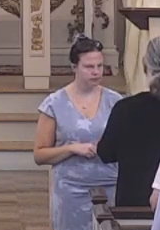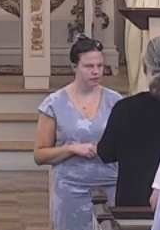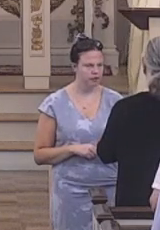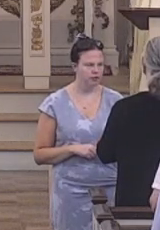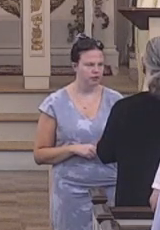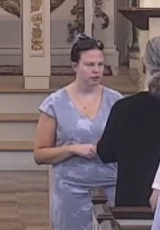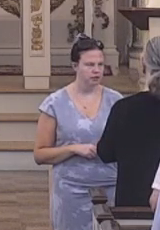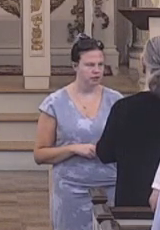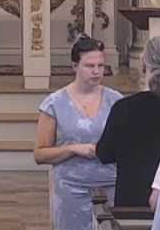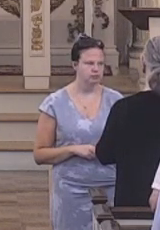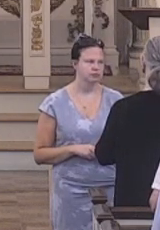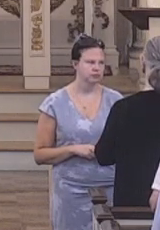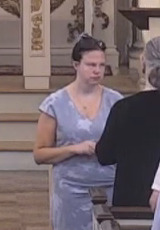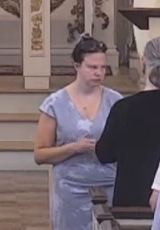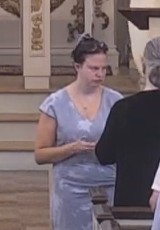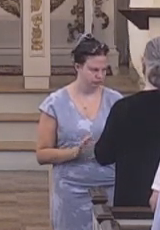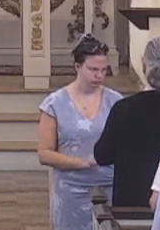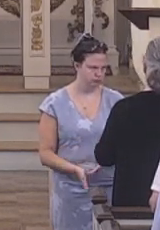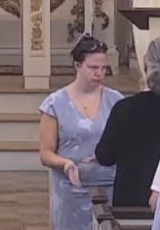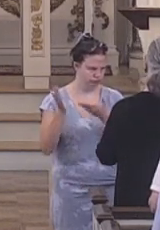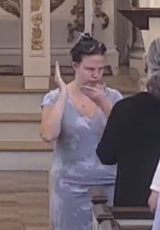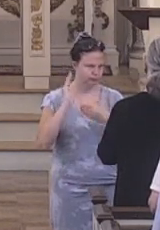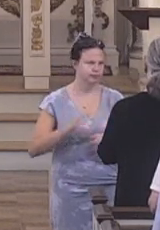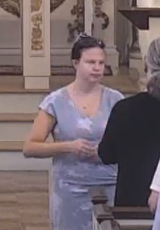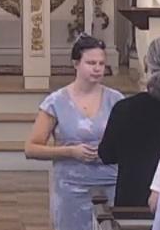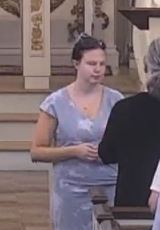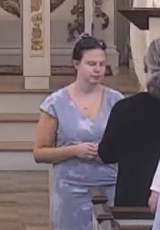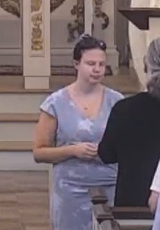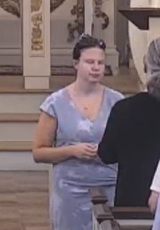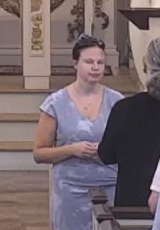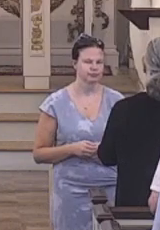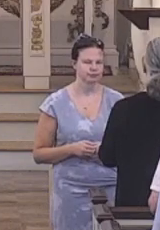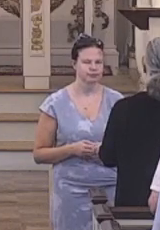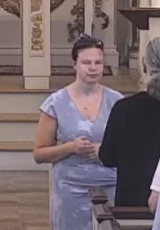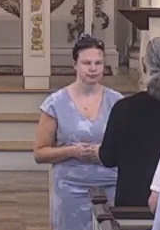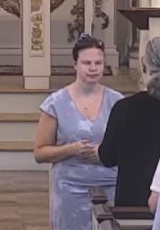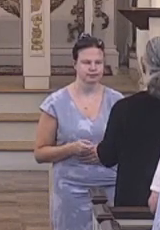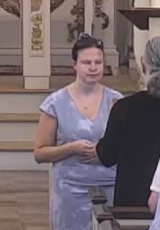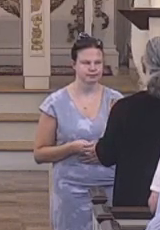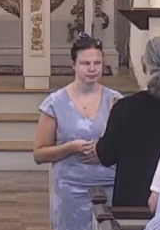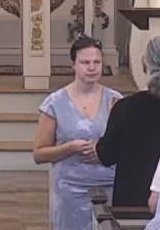We pray to the Lord. Lord, hear our prayer.